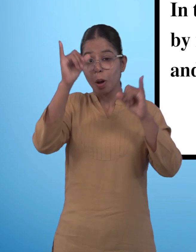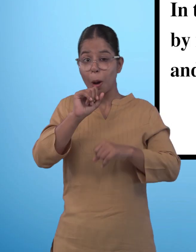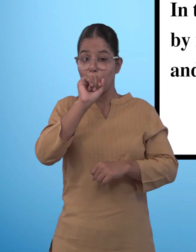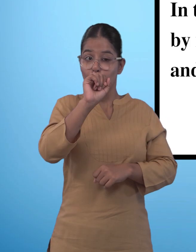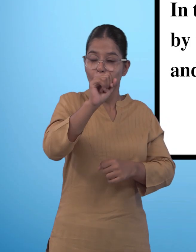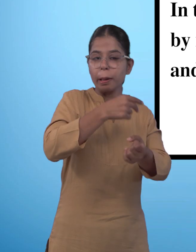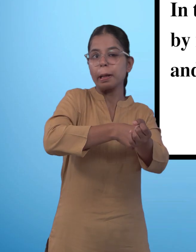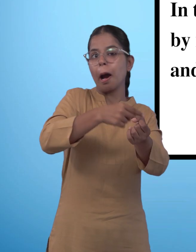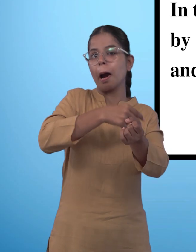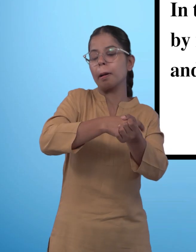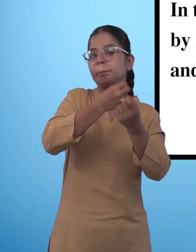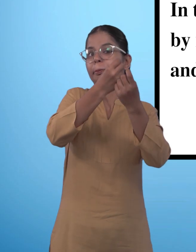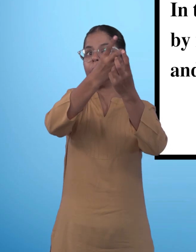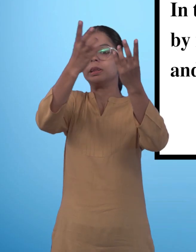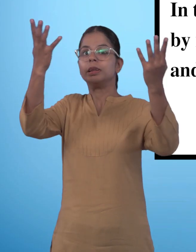outside.